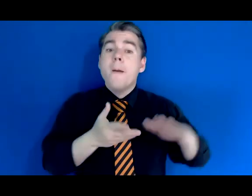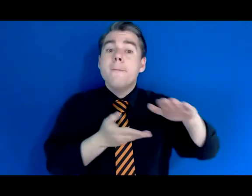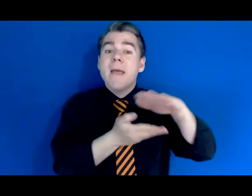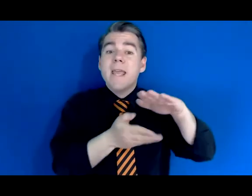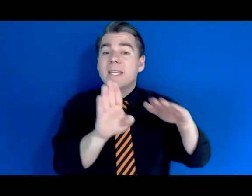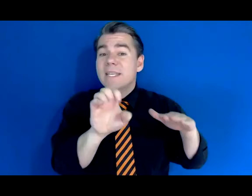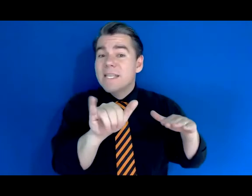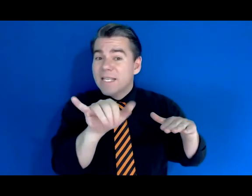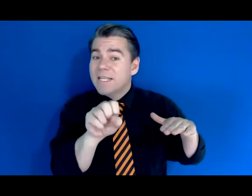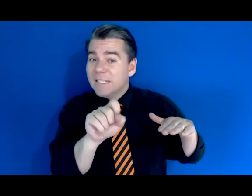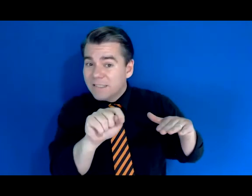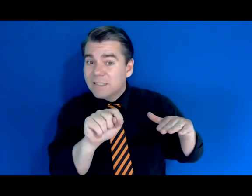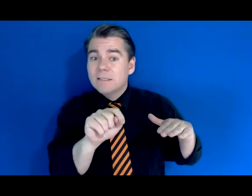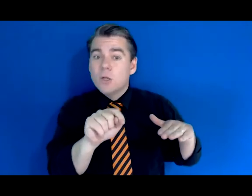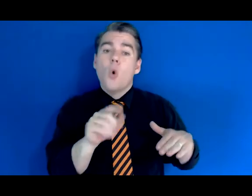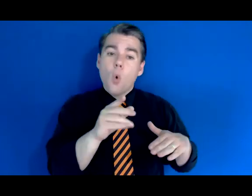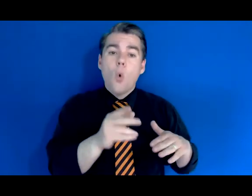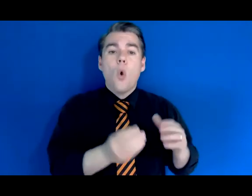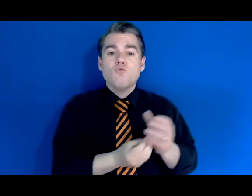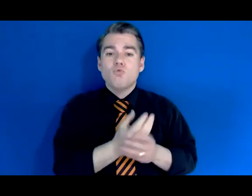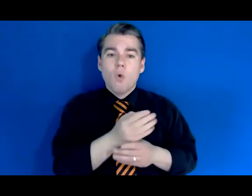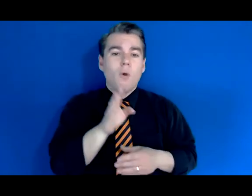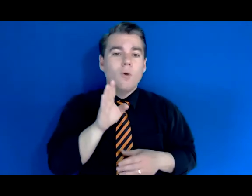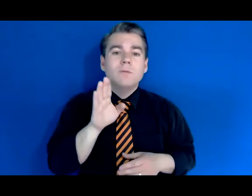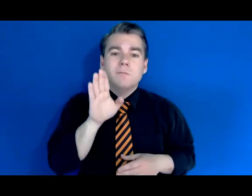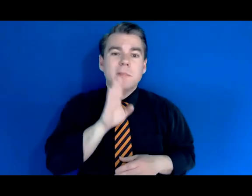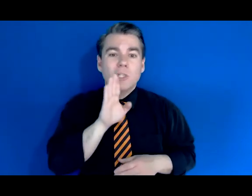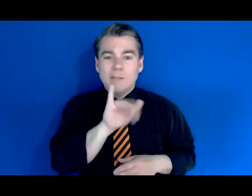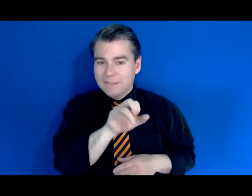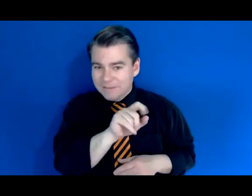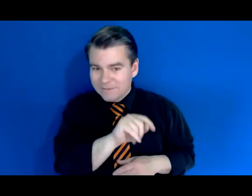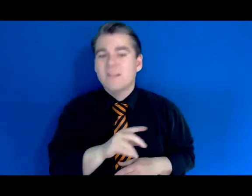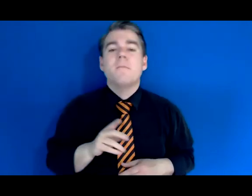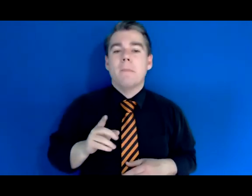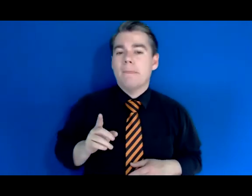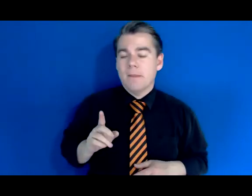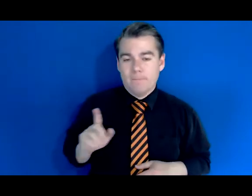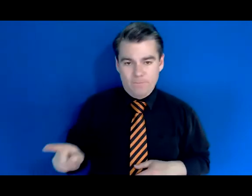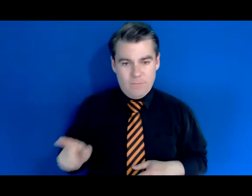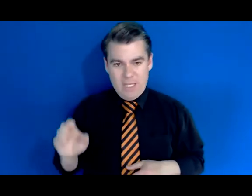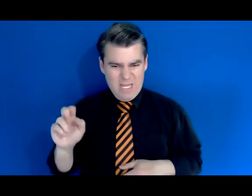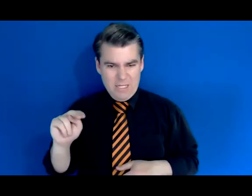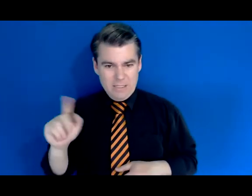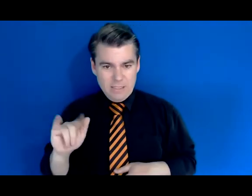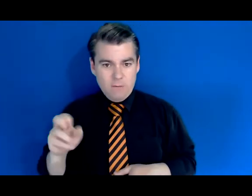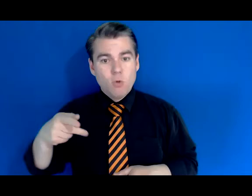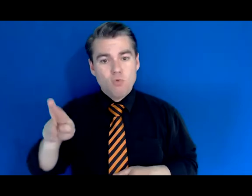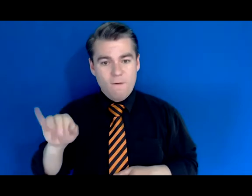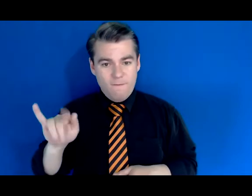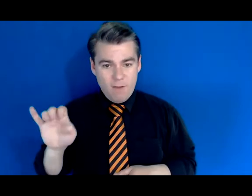yeast. Those two strains have different genetic makeups and enzyme profiles, but S. boulardii